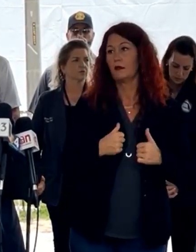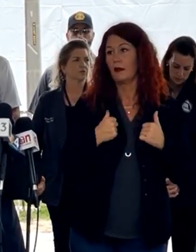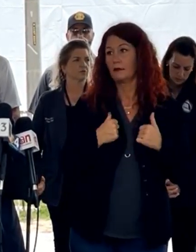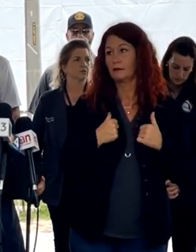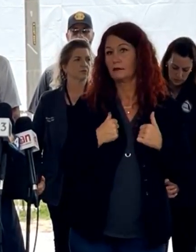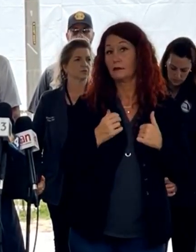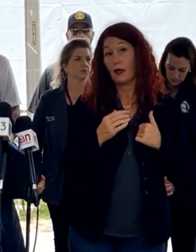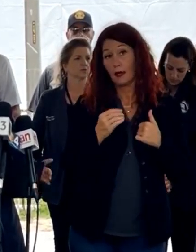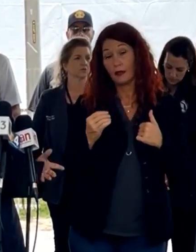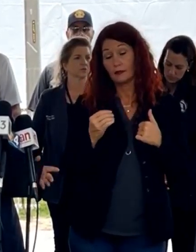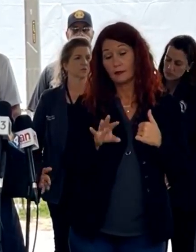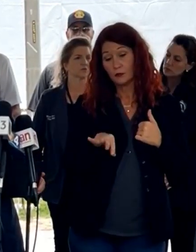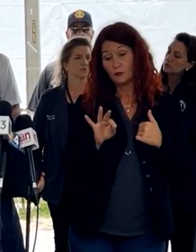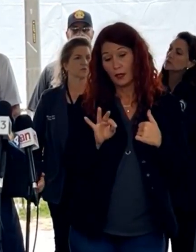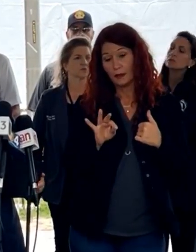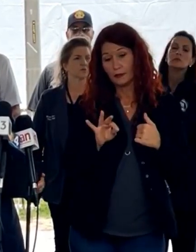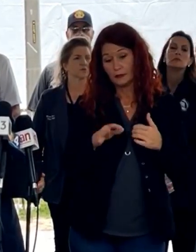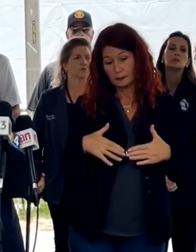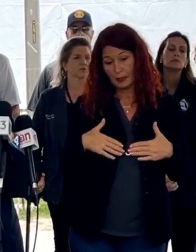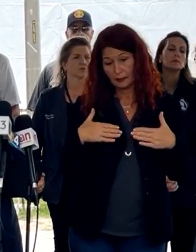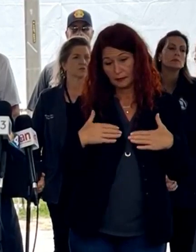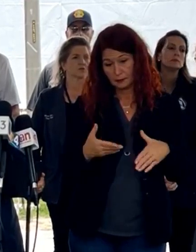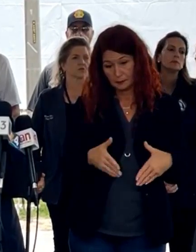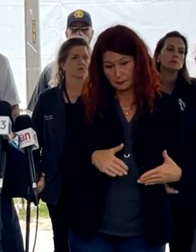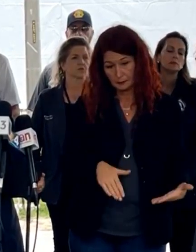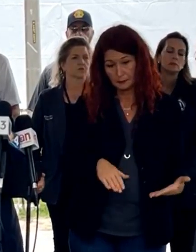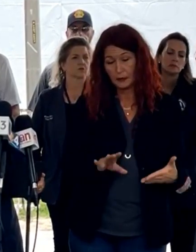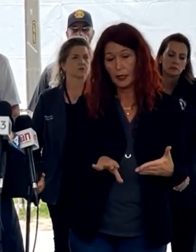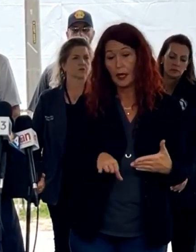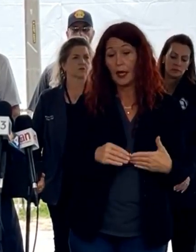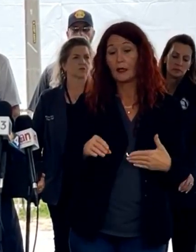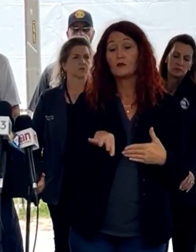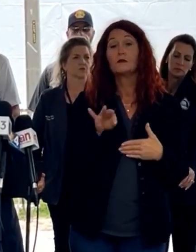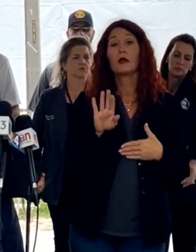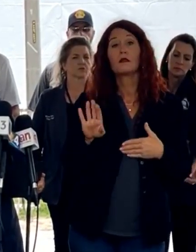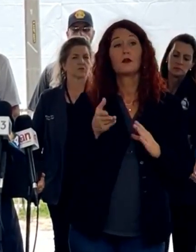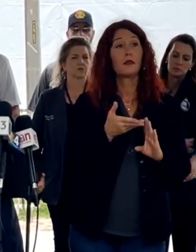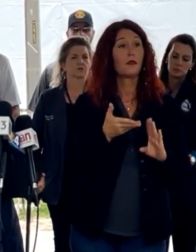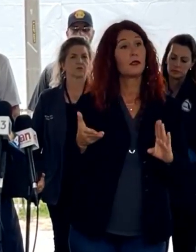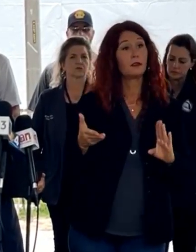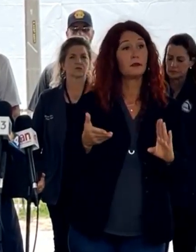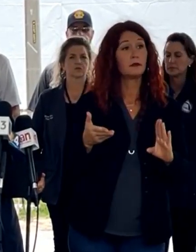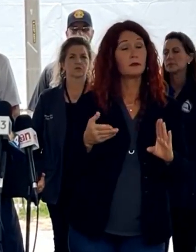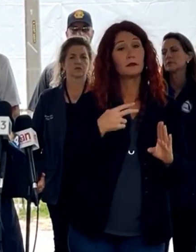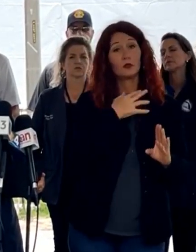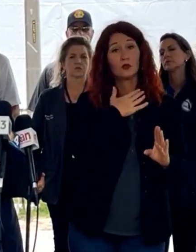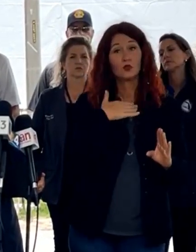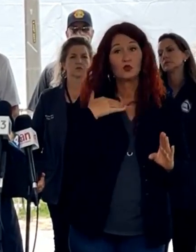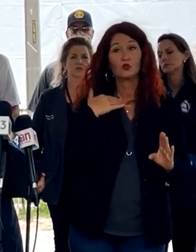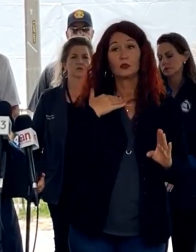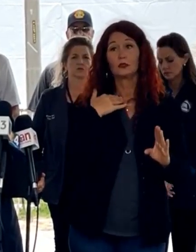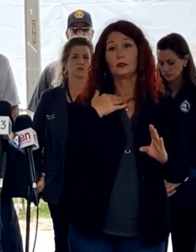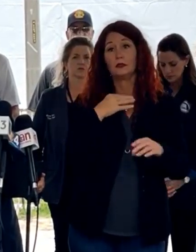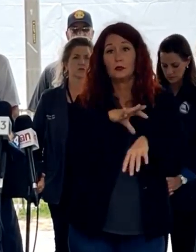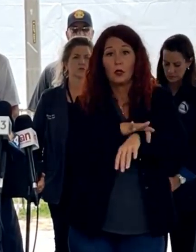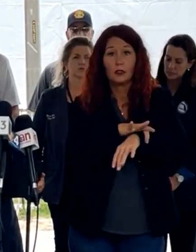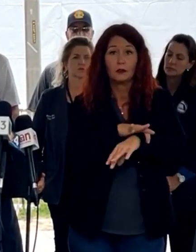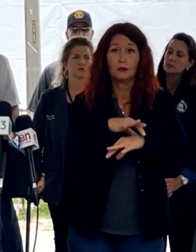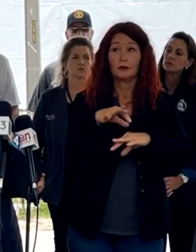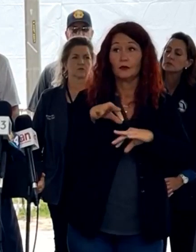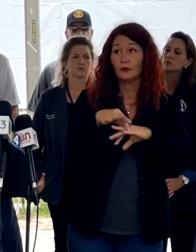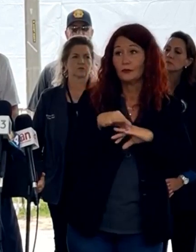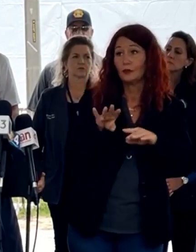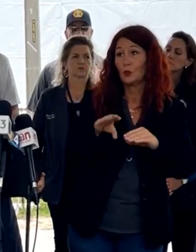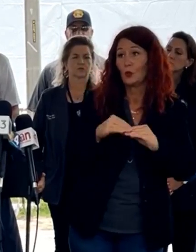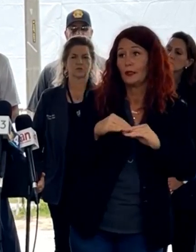bodies and belongings and to catalog and to respectfully deal with any remains that